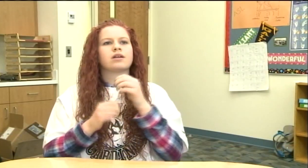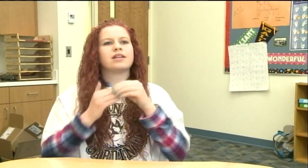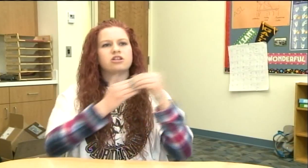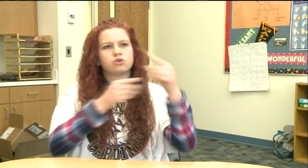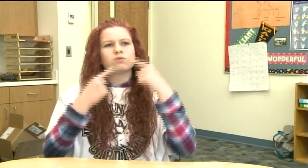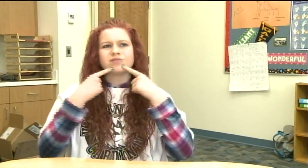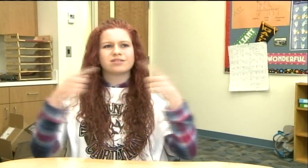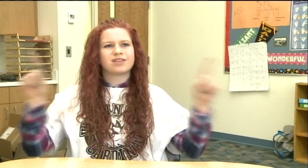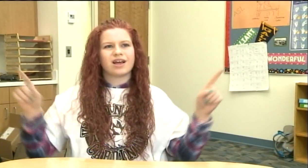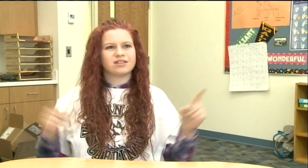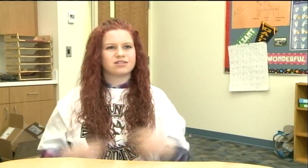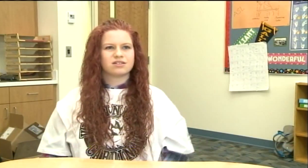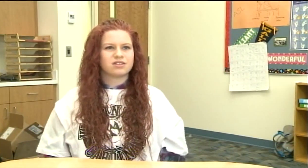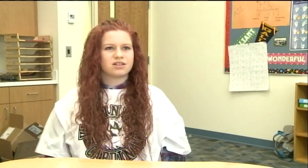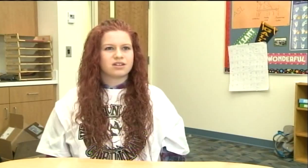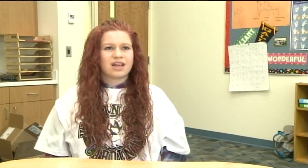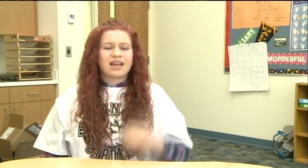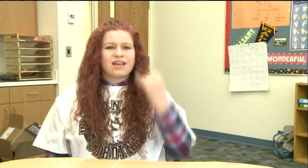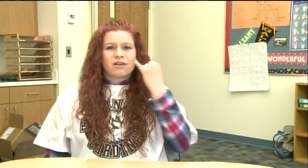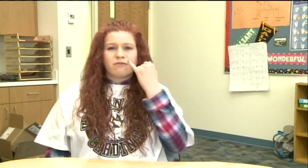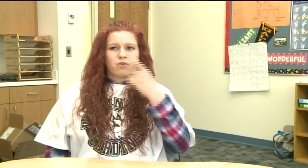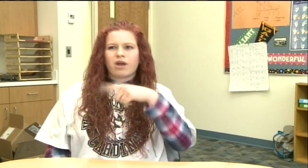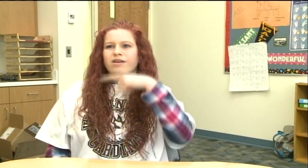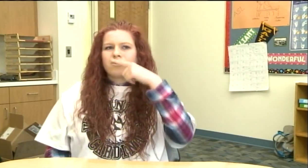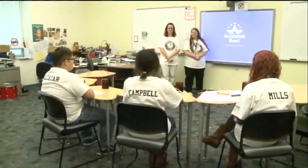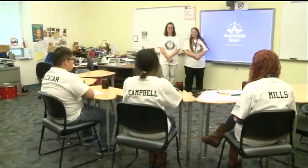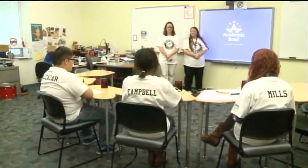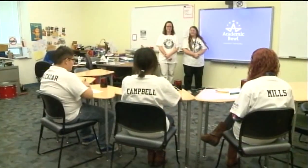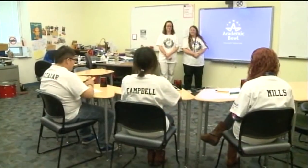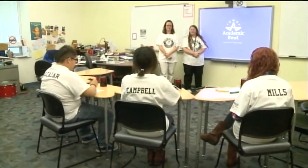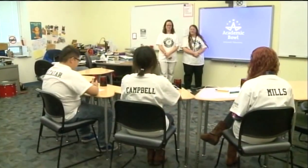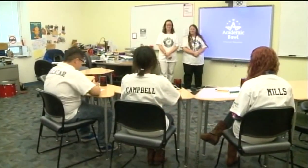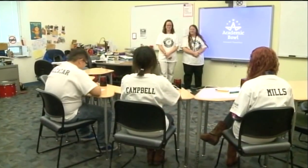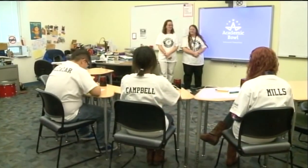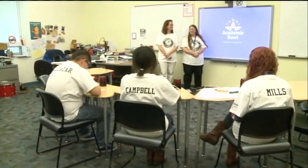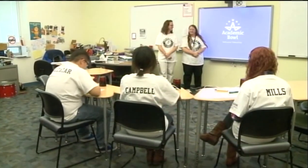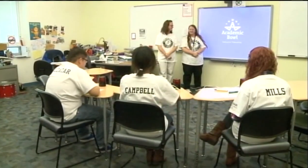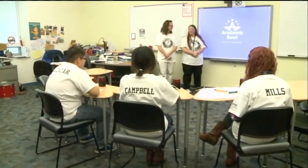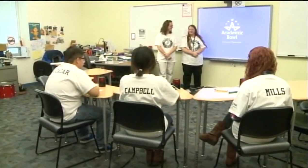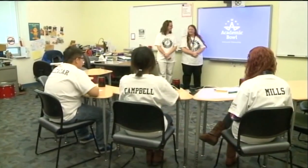HAVE TO WORK HARD. HARD WORK LEADS YOU TO SUCCESS. THE TEAM IS TRAINED WITH PRACTICE QUESTIONS